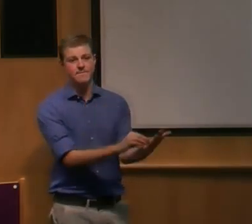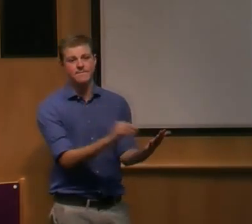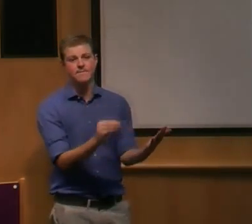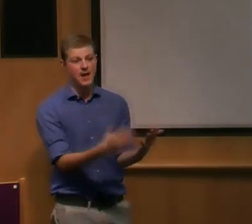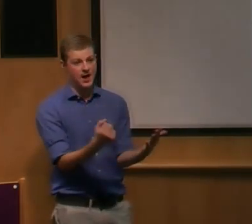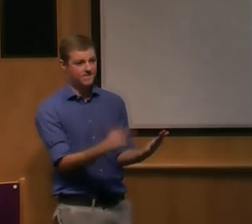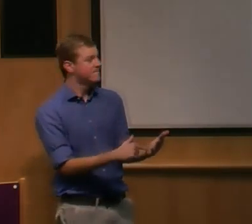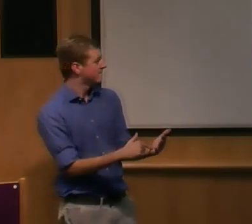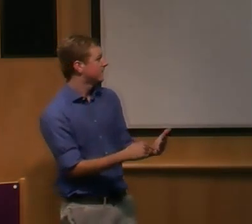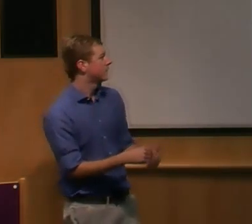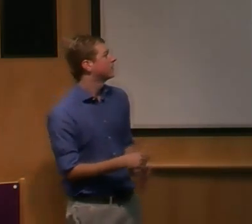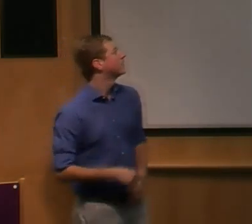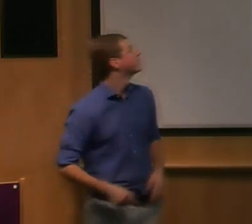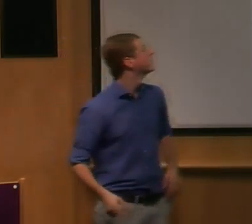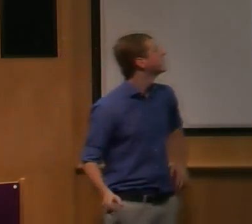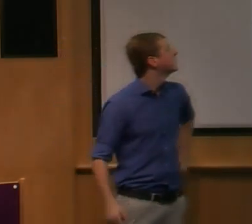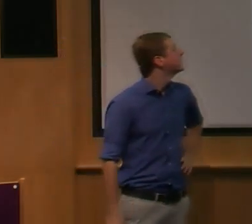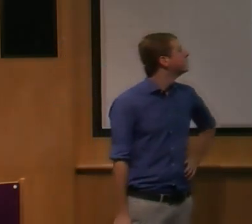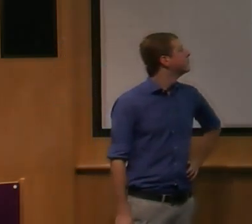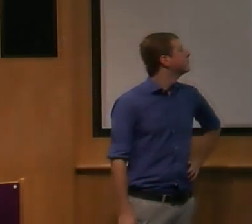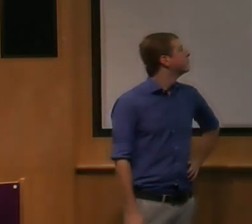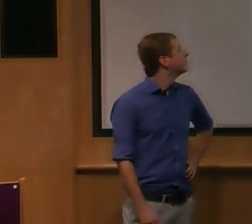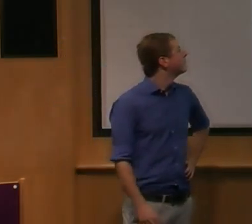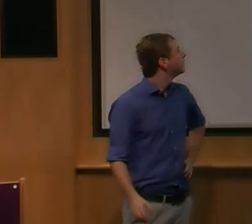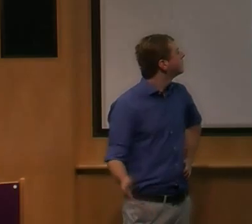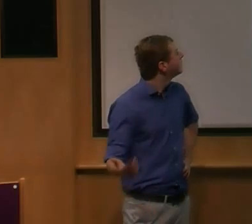deaf people, but deaf people are also mentioned.